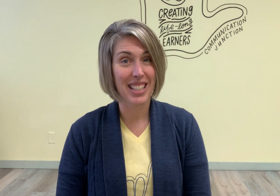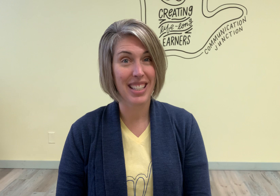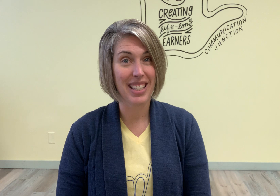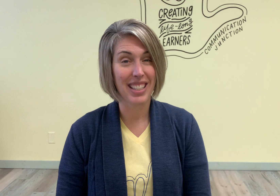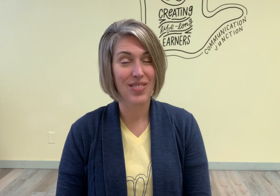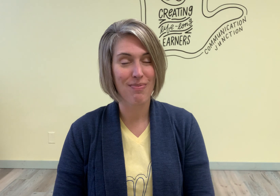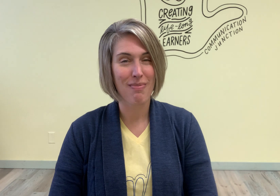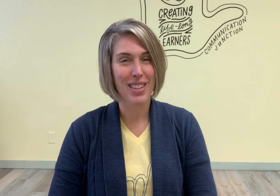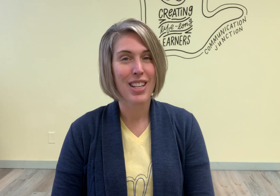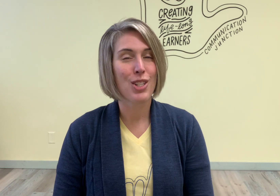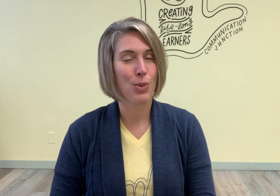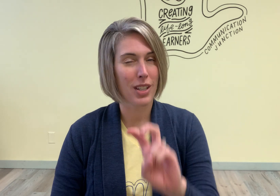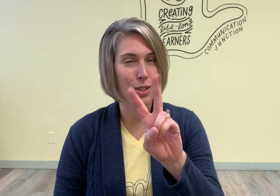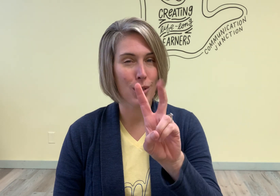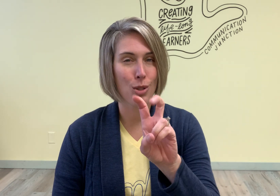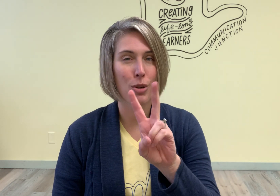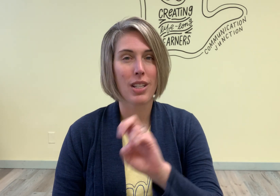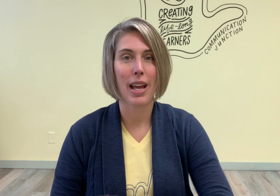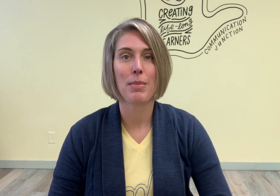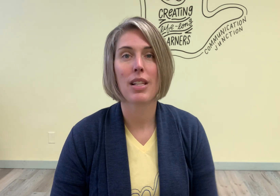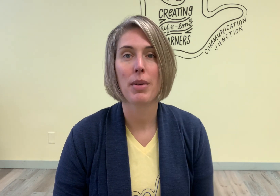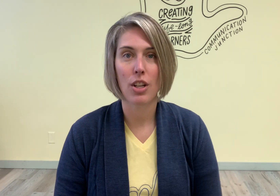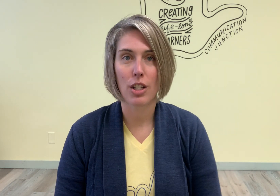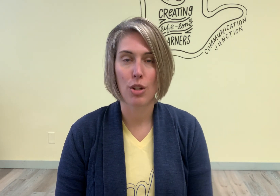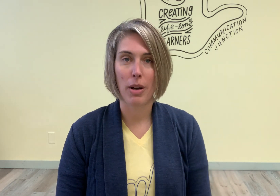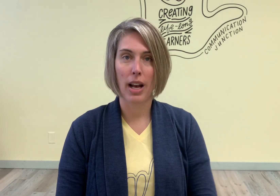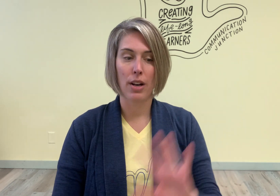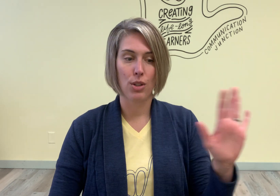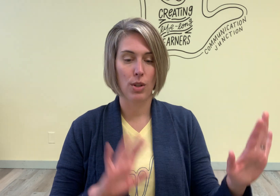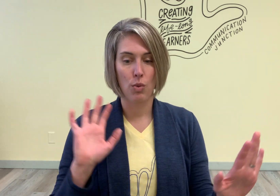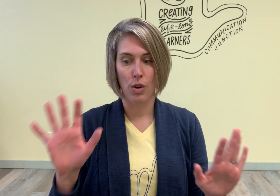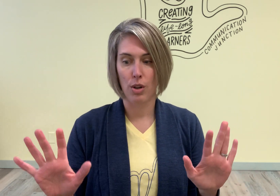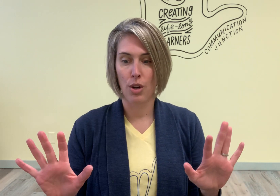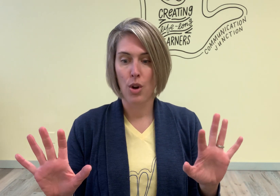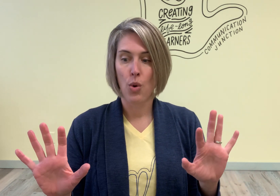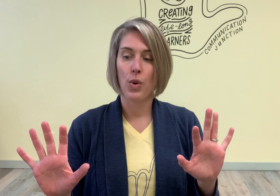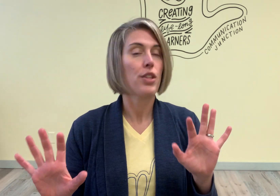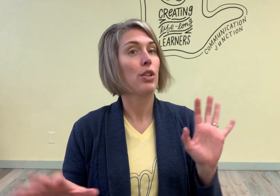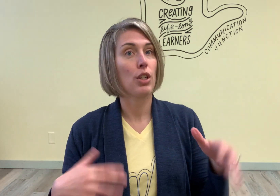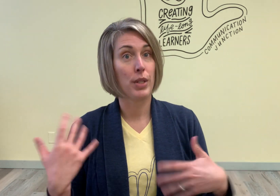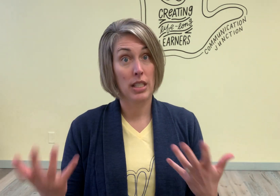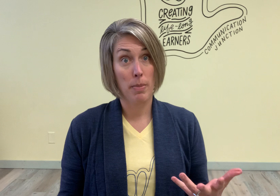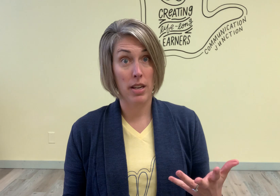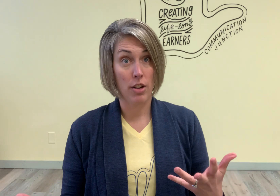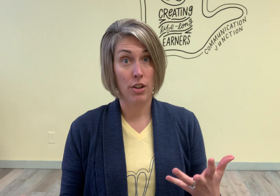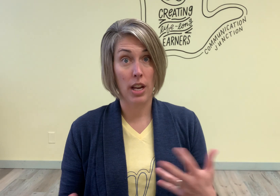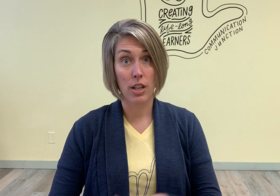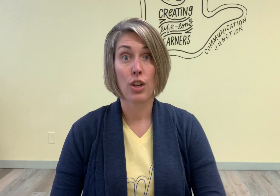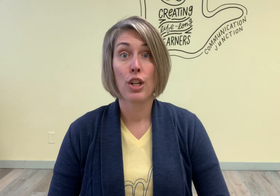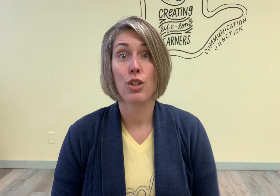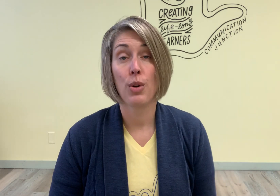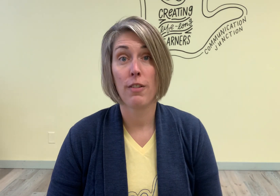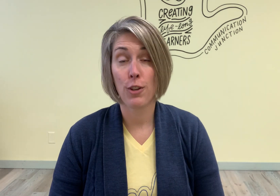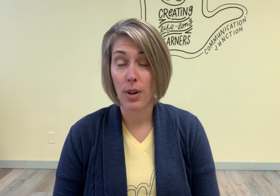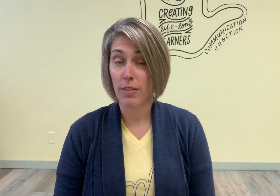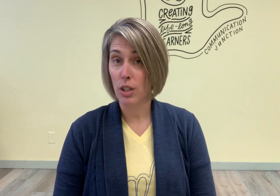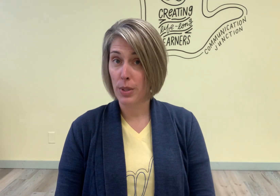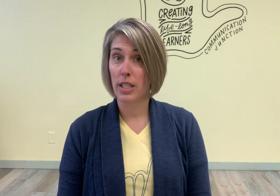family. So we're gonna do it 2 more times. Let me talk to you about how you can work with your little ones depending on their age. So if you have little ones that are